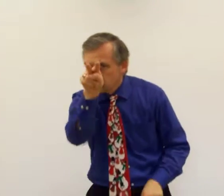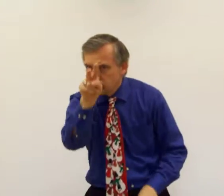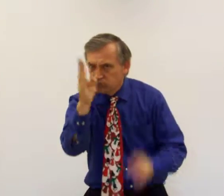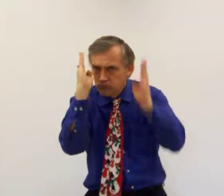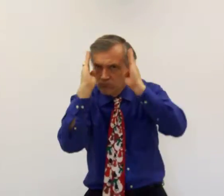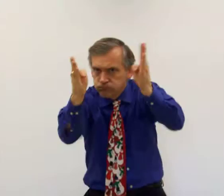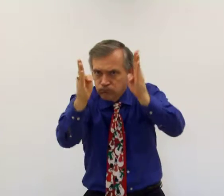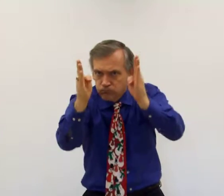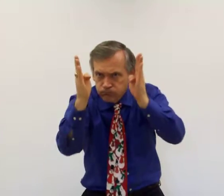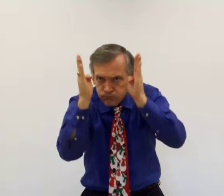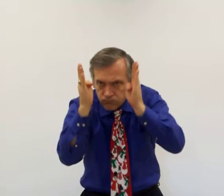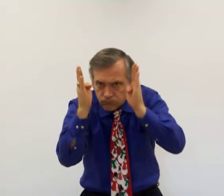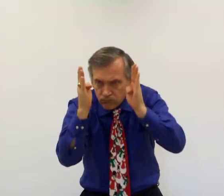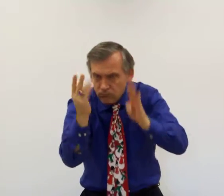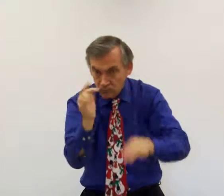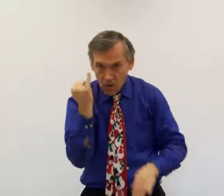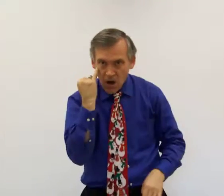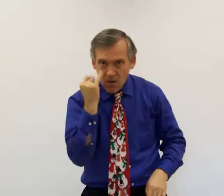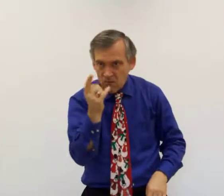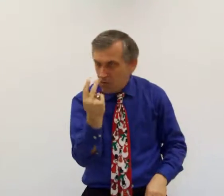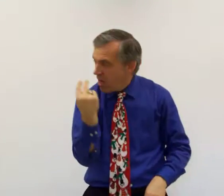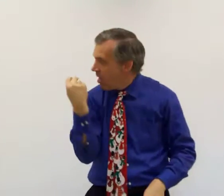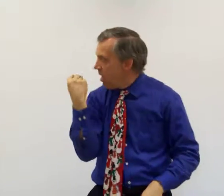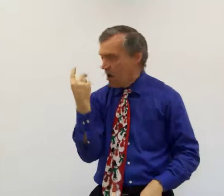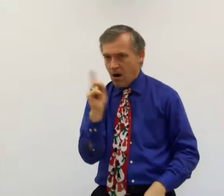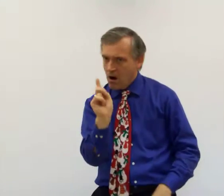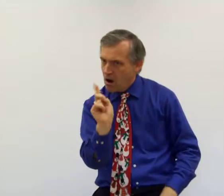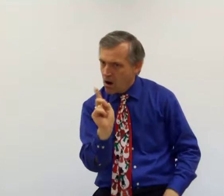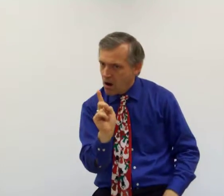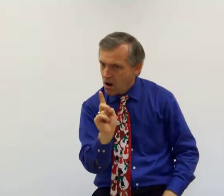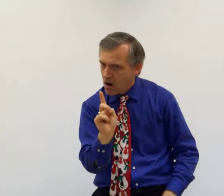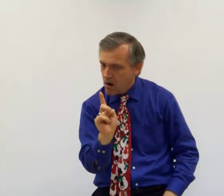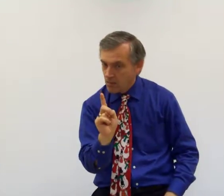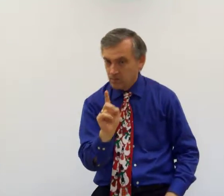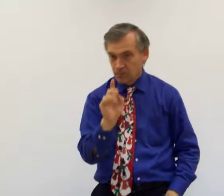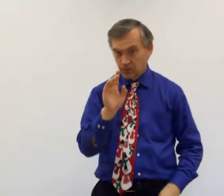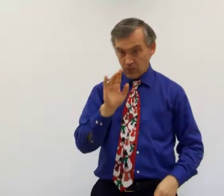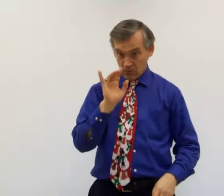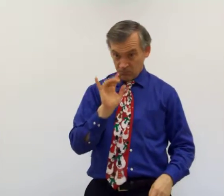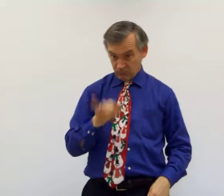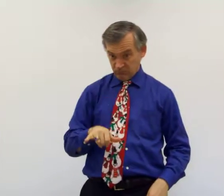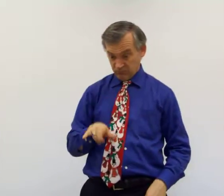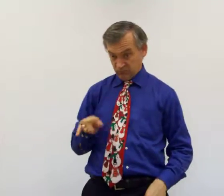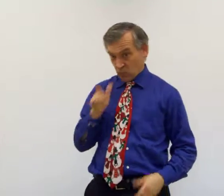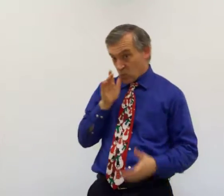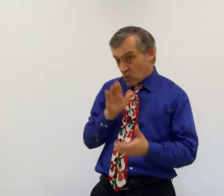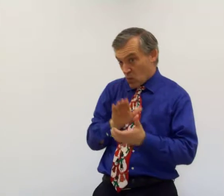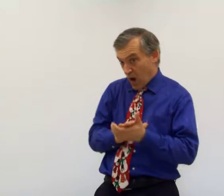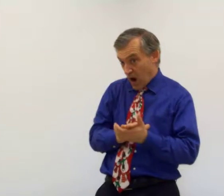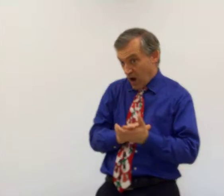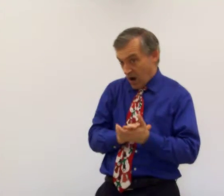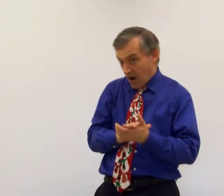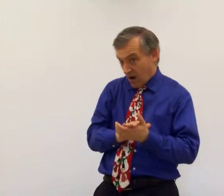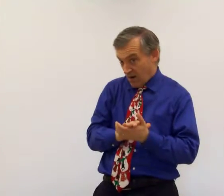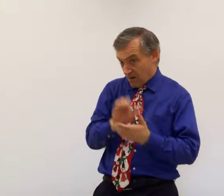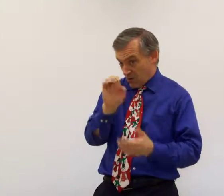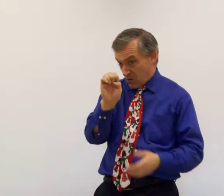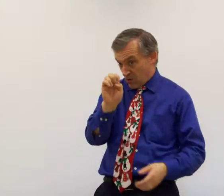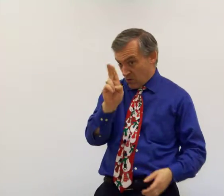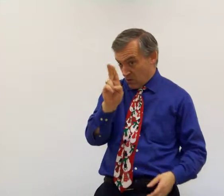The spirit of Eurydice shall follow, but if you look around at her, she will return